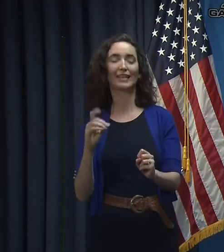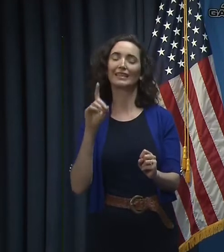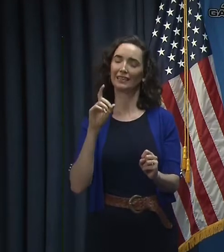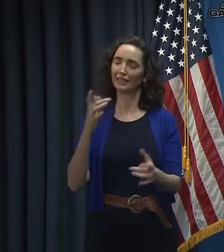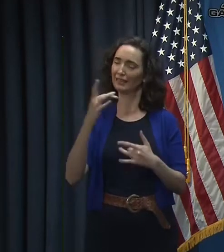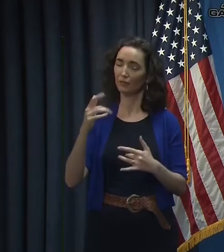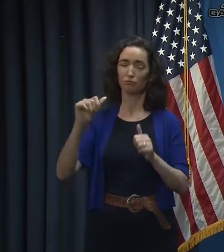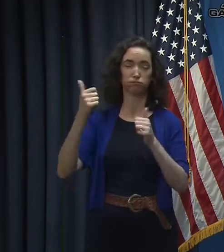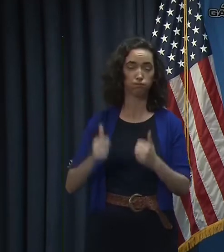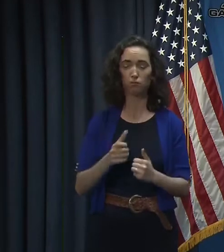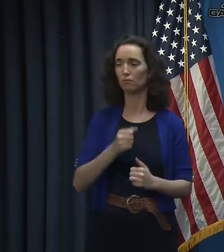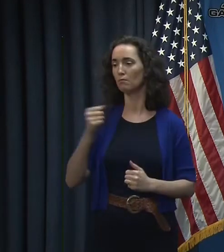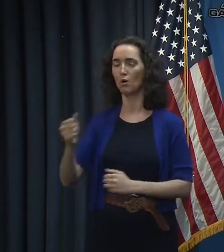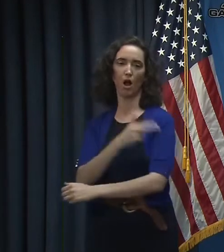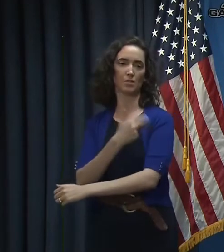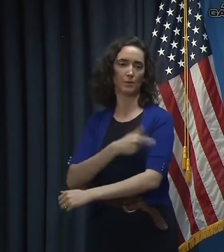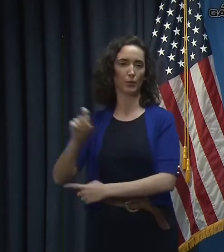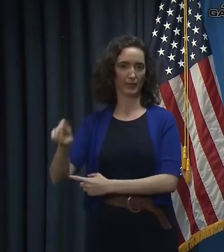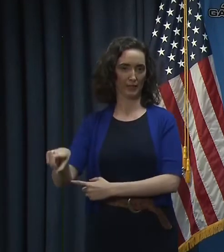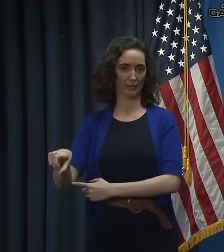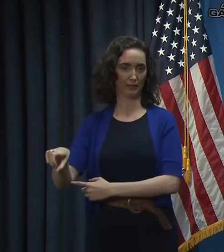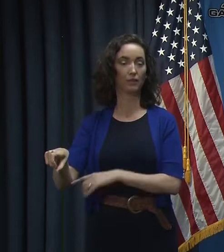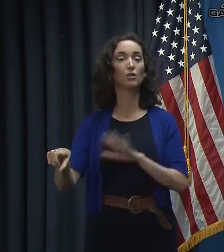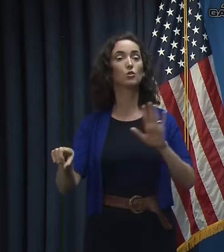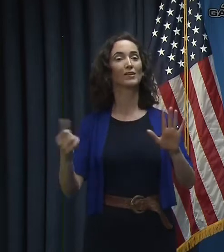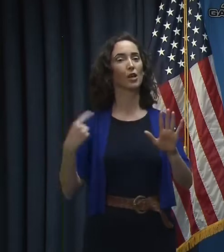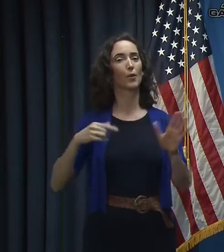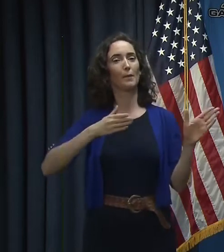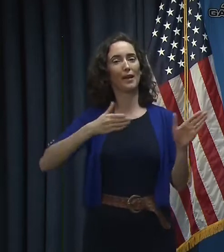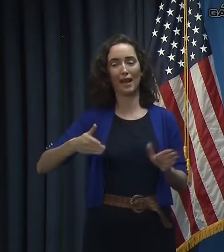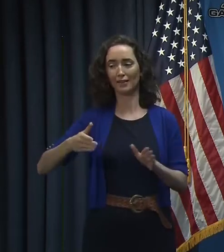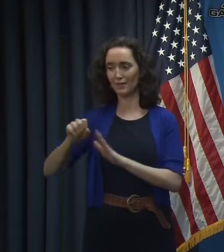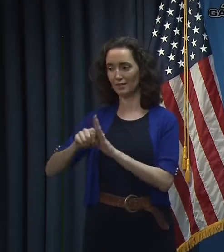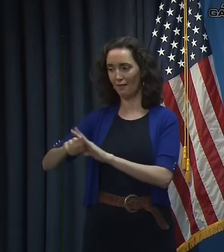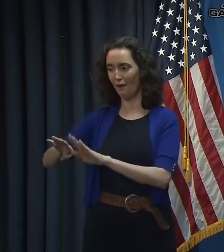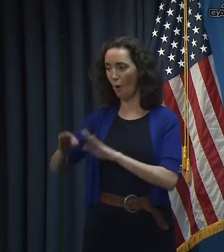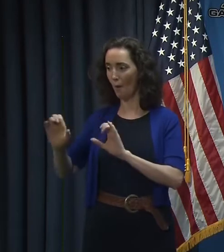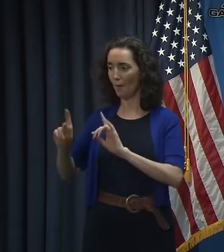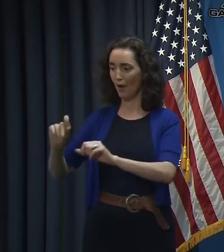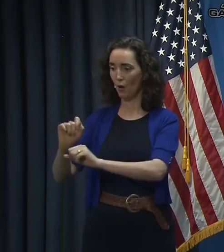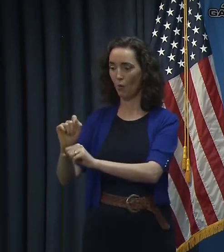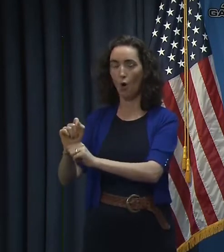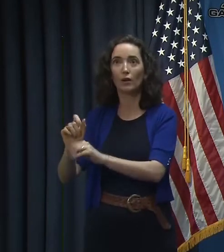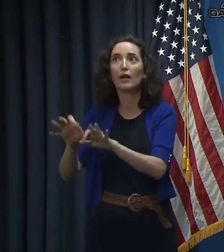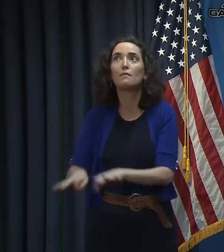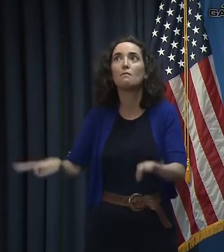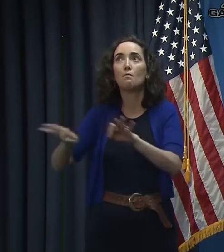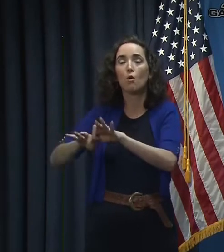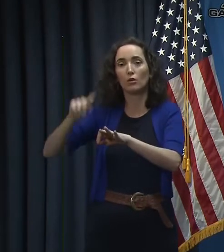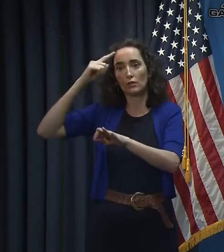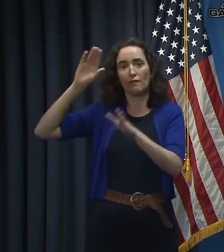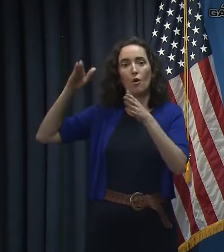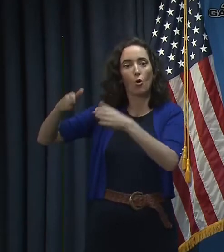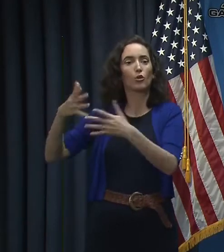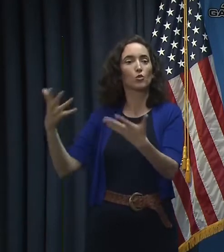And of course, when we're thinking about the plans to reopen the state, the most critical infrastructure that we need to be thinking about and preserving is